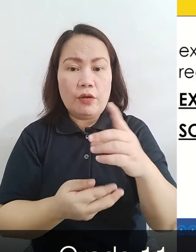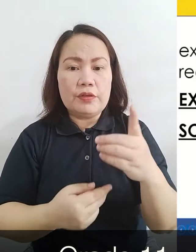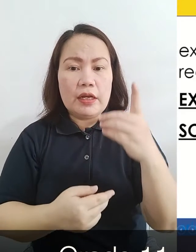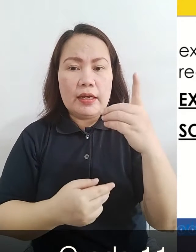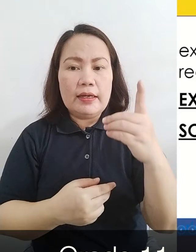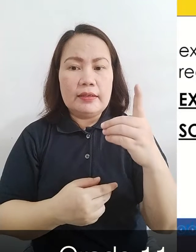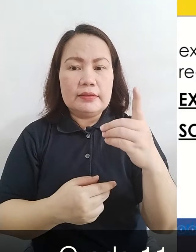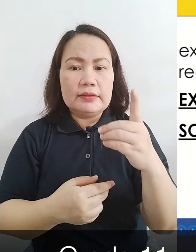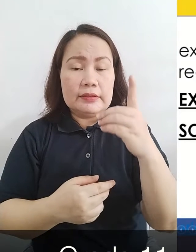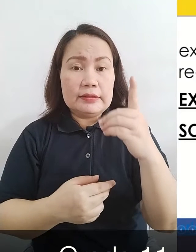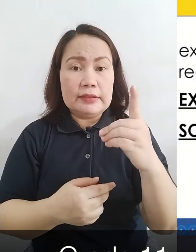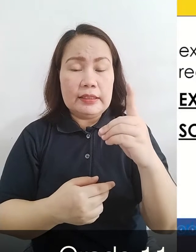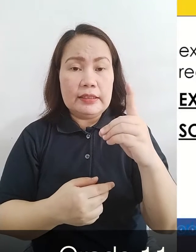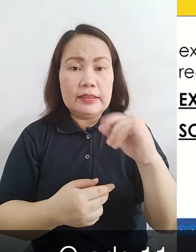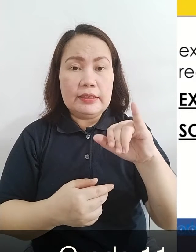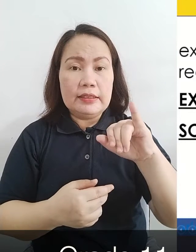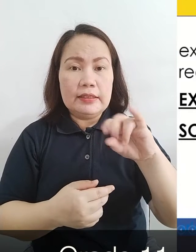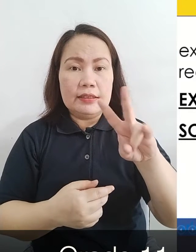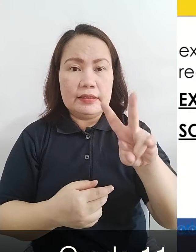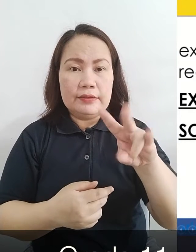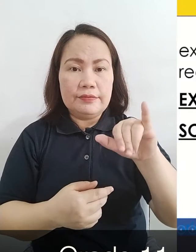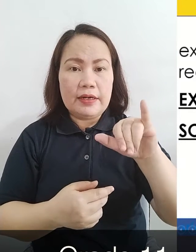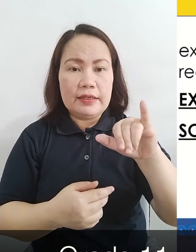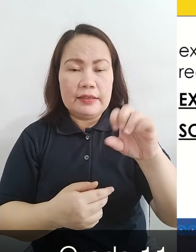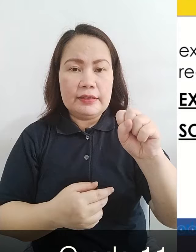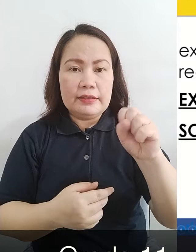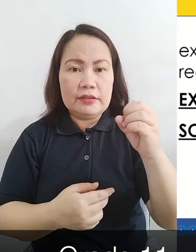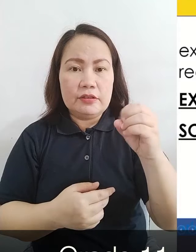Okay? So, review lang yan